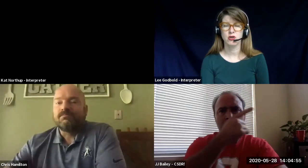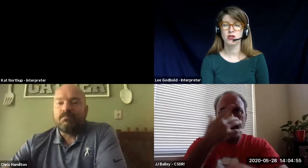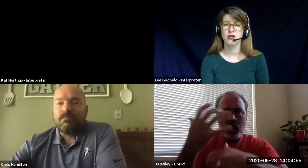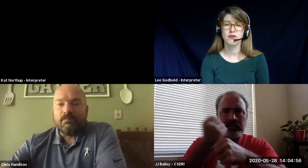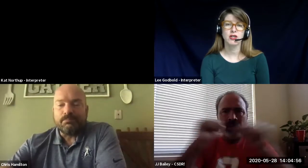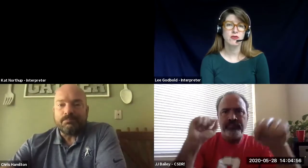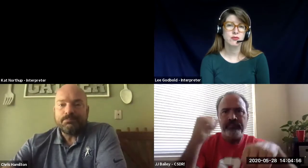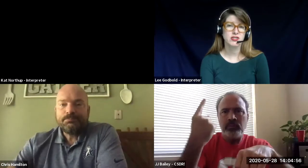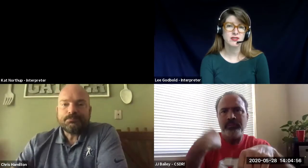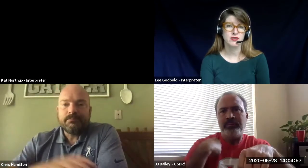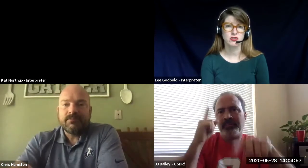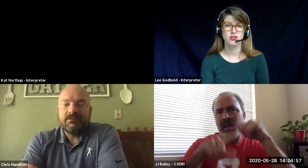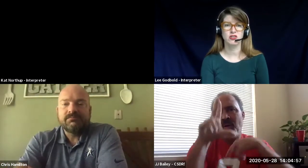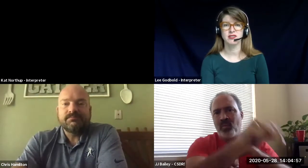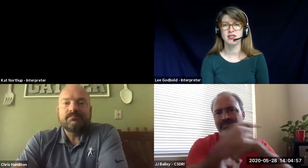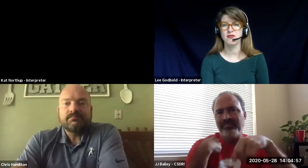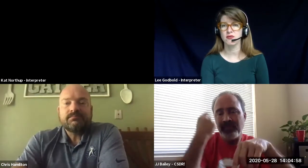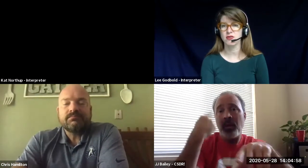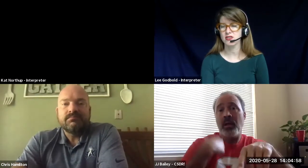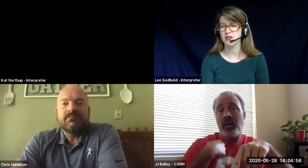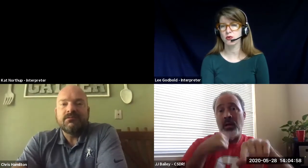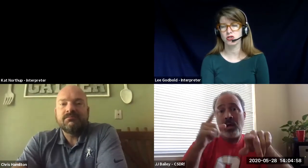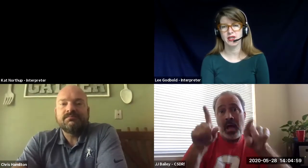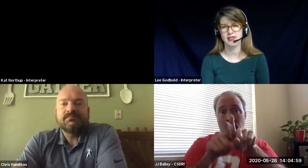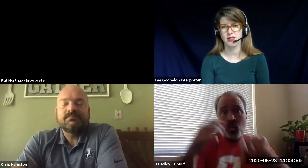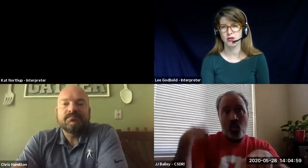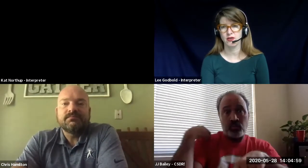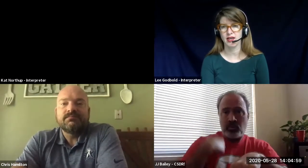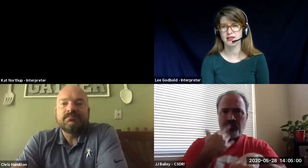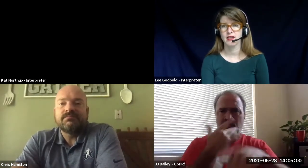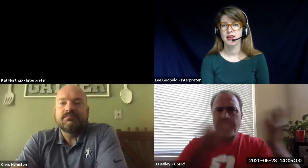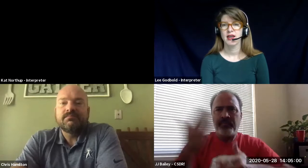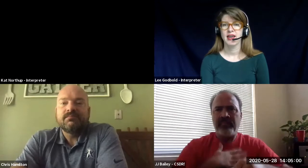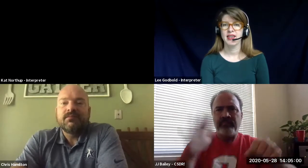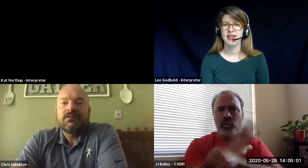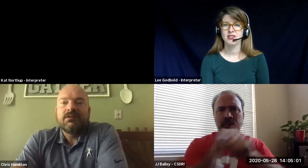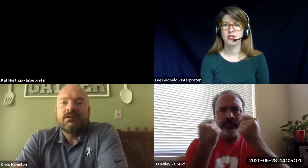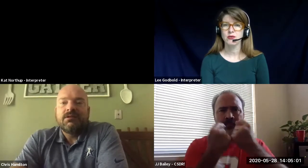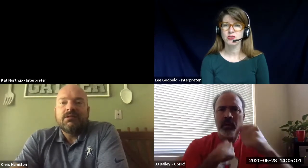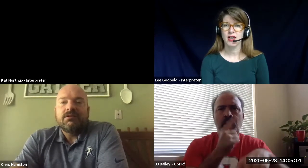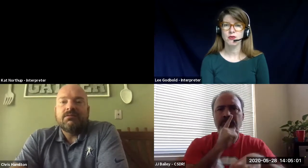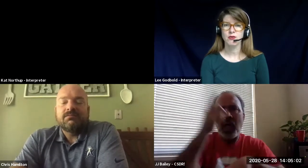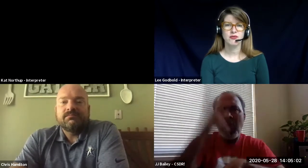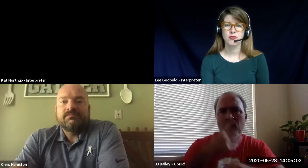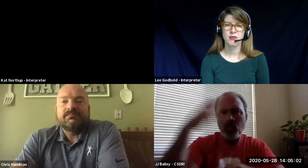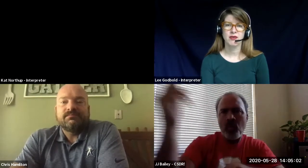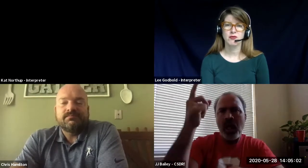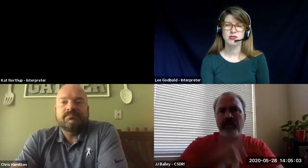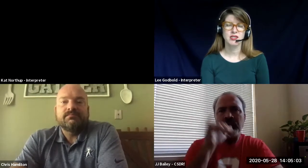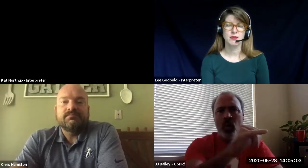are very overprotective of their children, safety first, and of course you can't say no to that. And as a coach, I would prefer to bring my full team